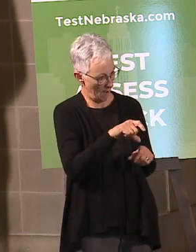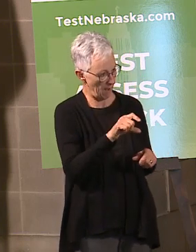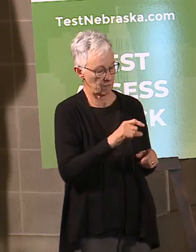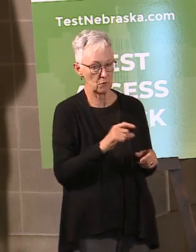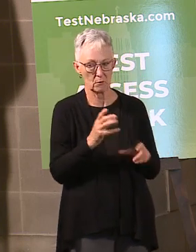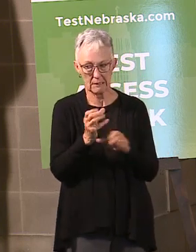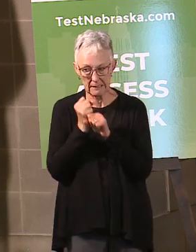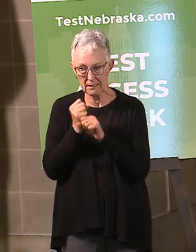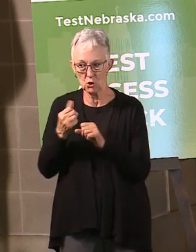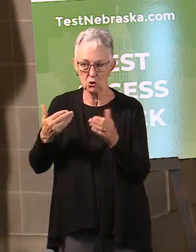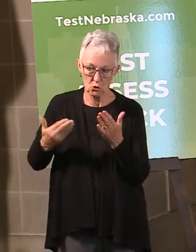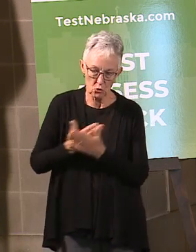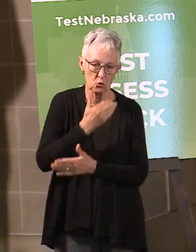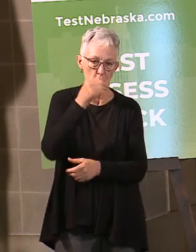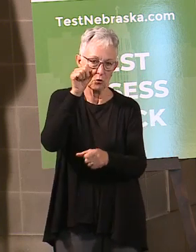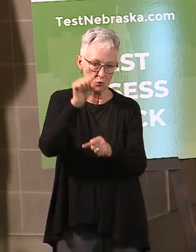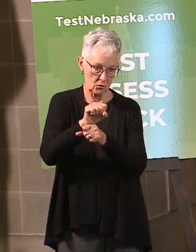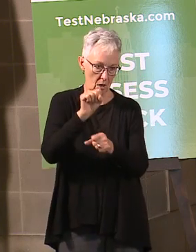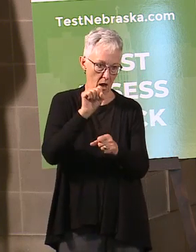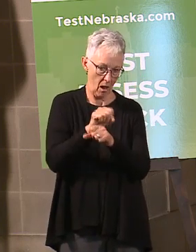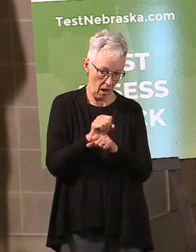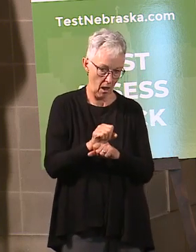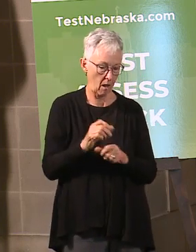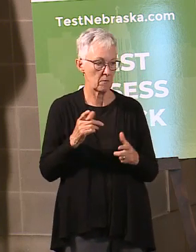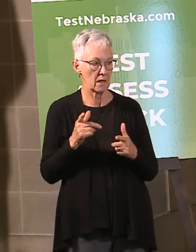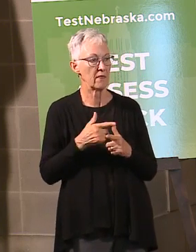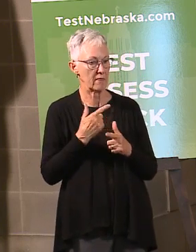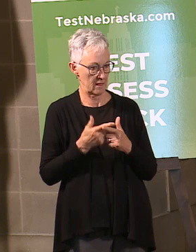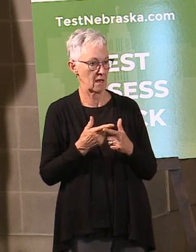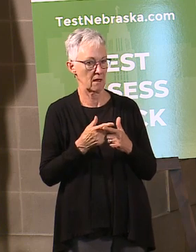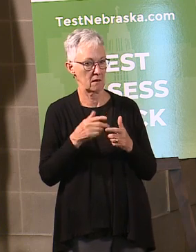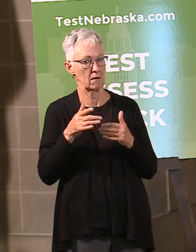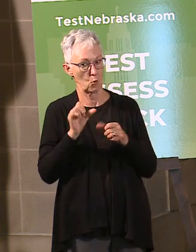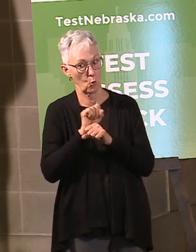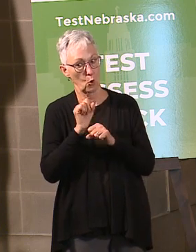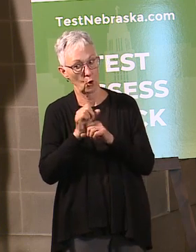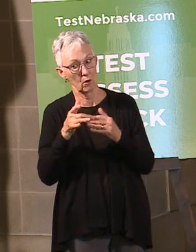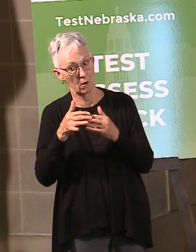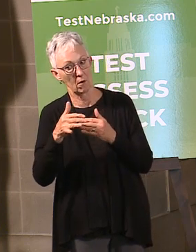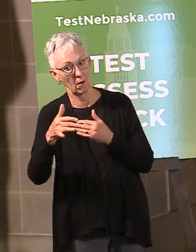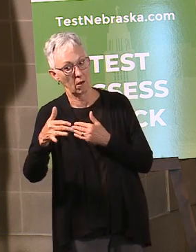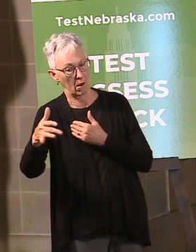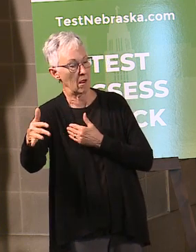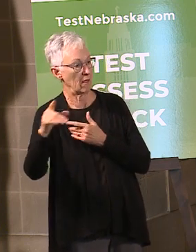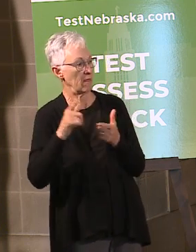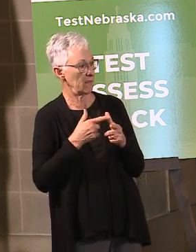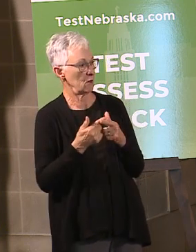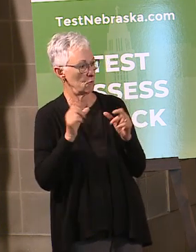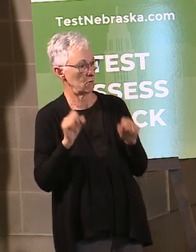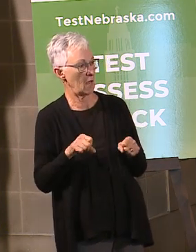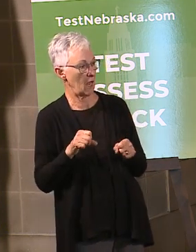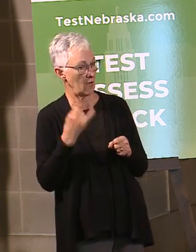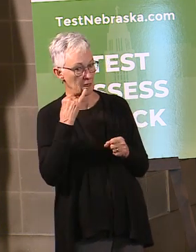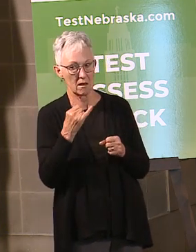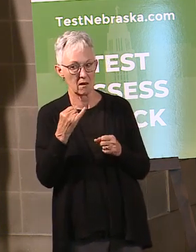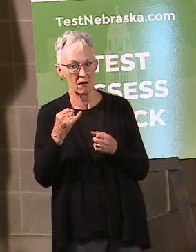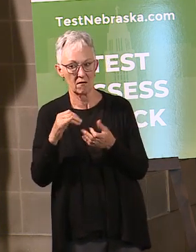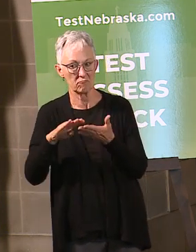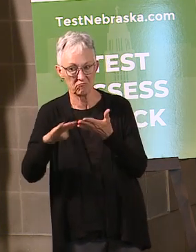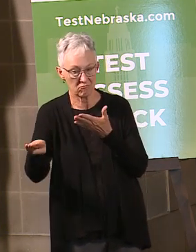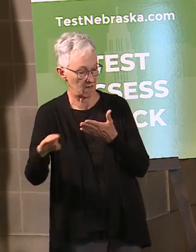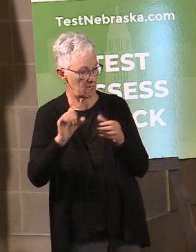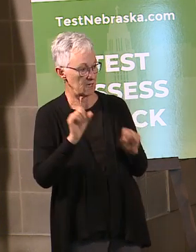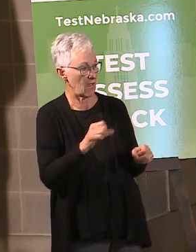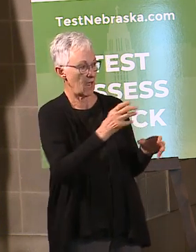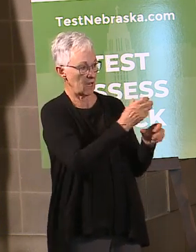and leaving that job under non-disqualifying circumstances. And there's a very similar rule for if you are unemployed and